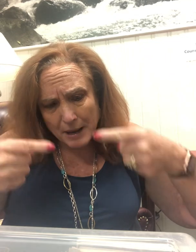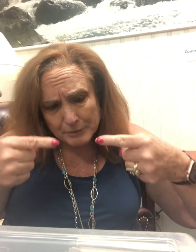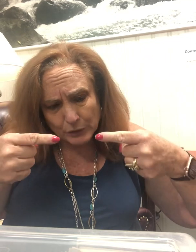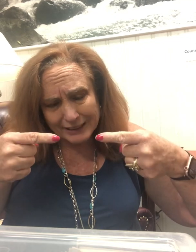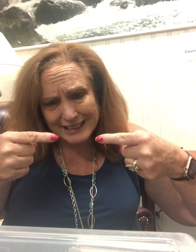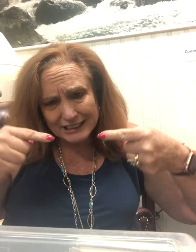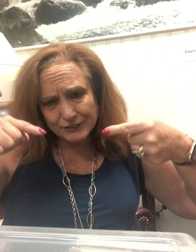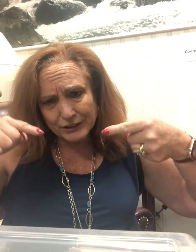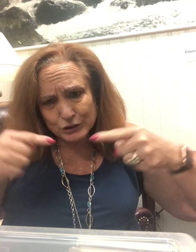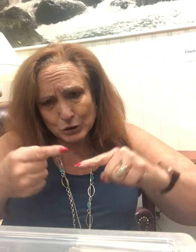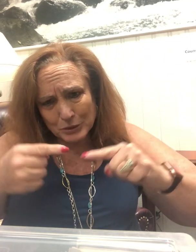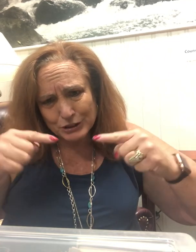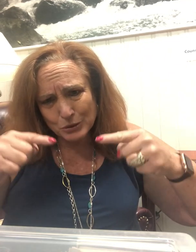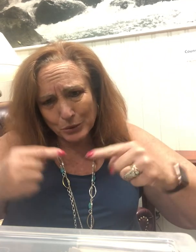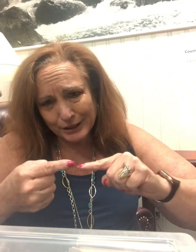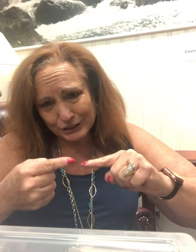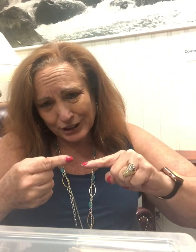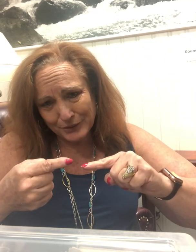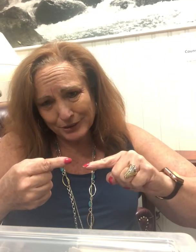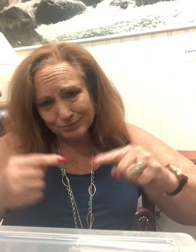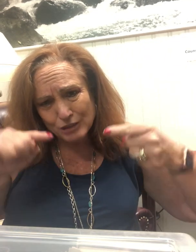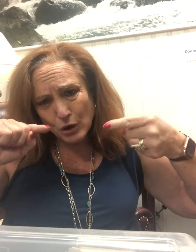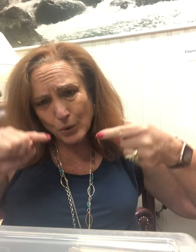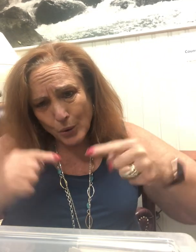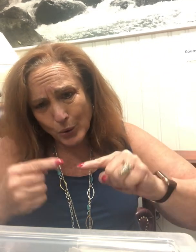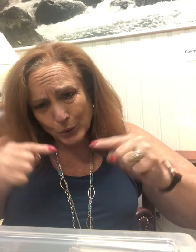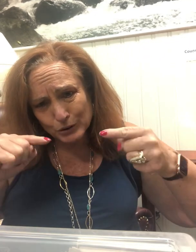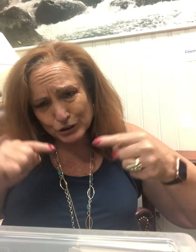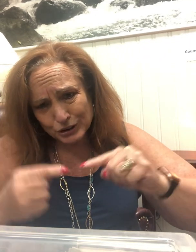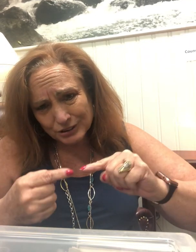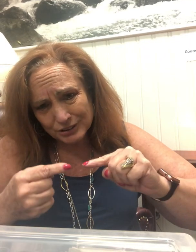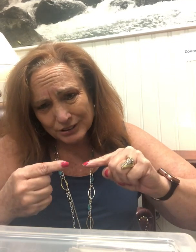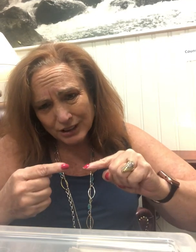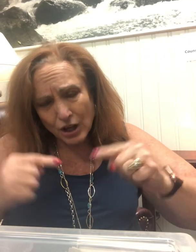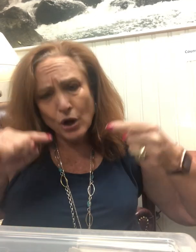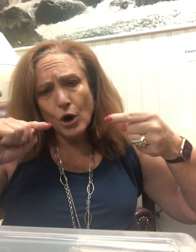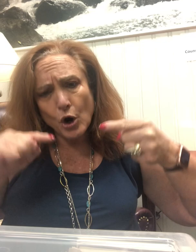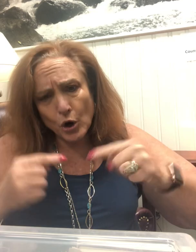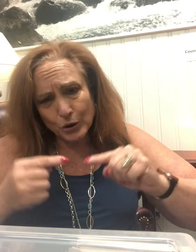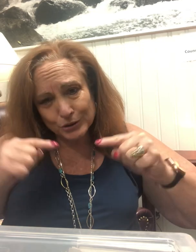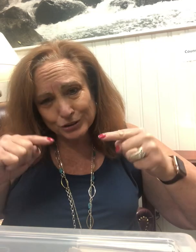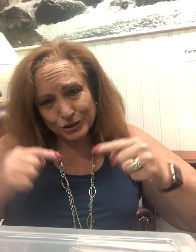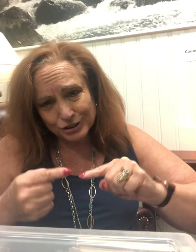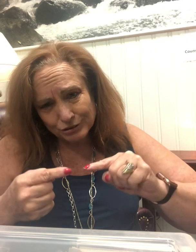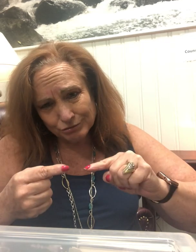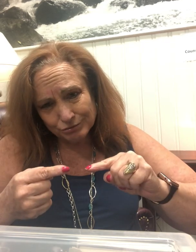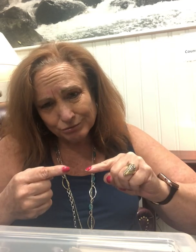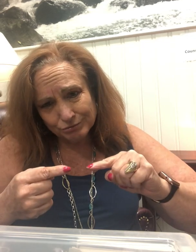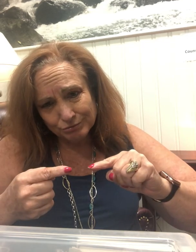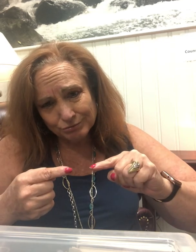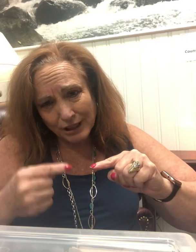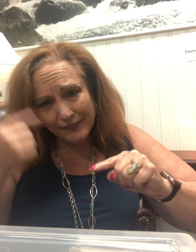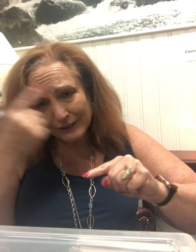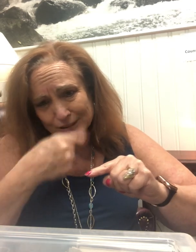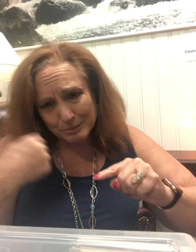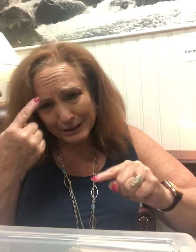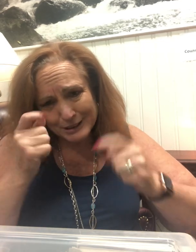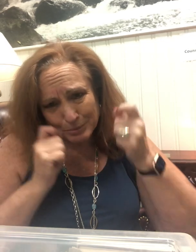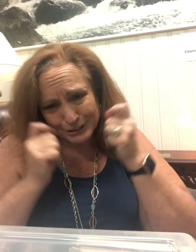Your index fingers twist toward each other. Hurt. Hurt. And there's some expression